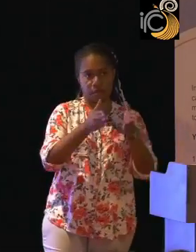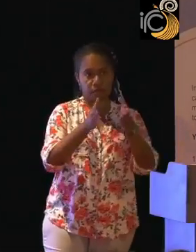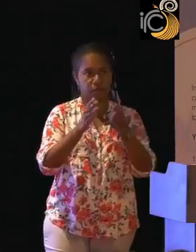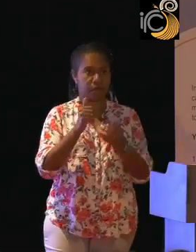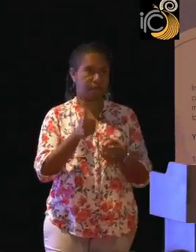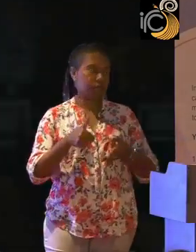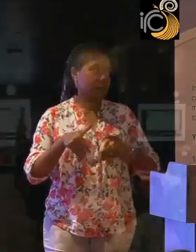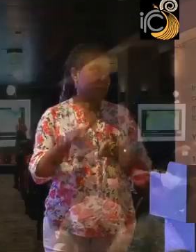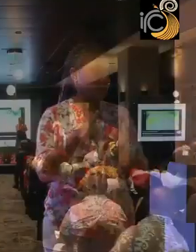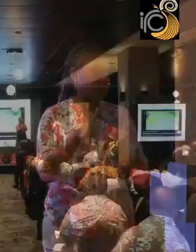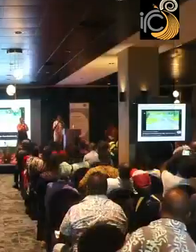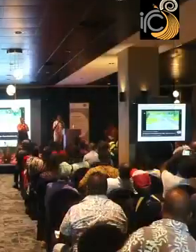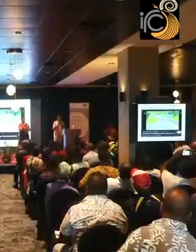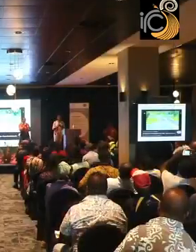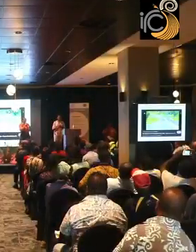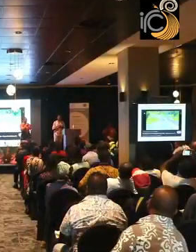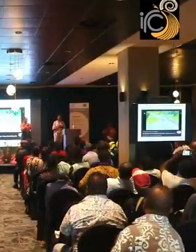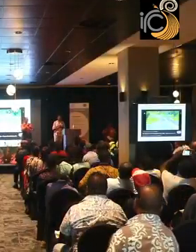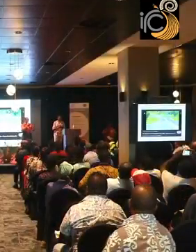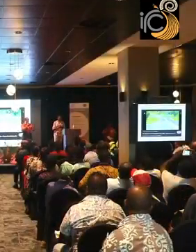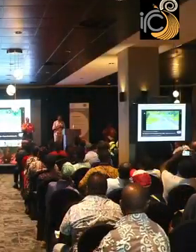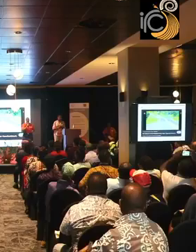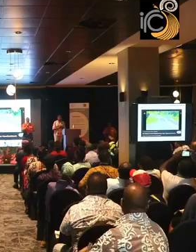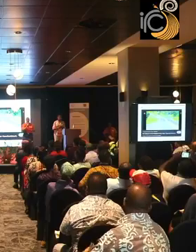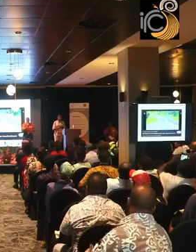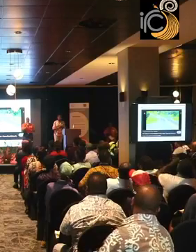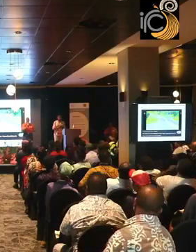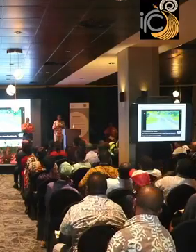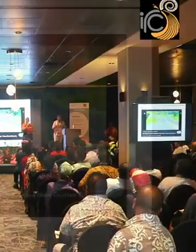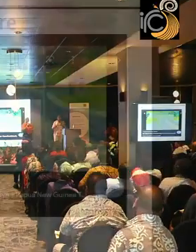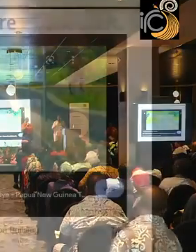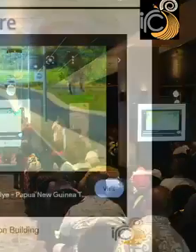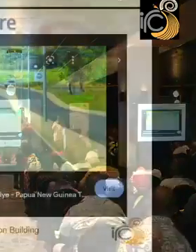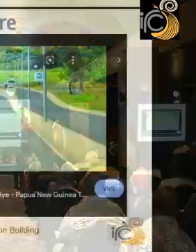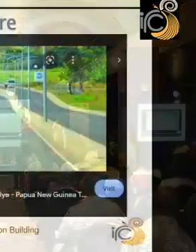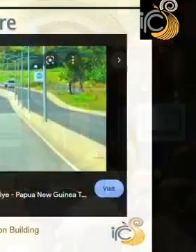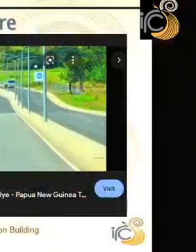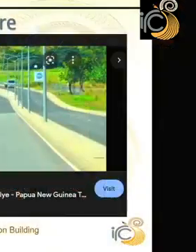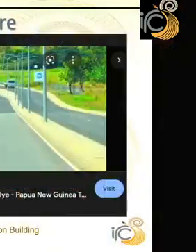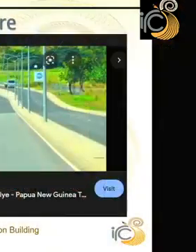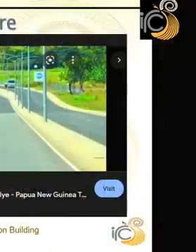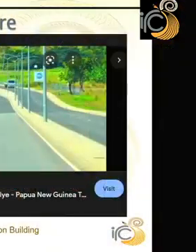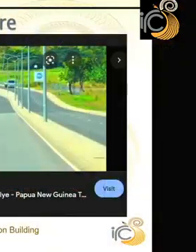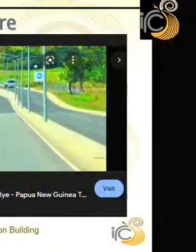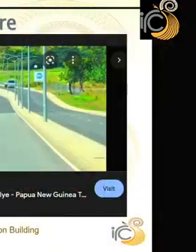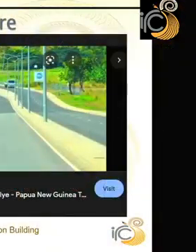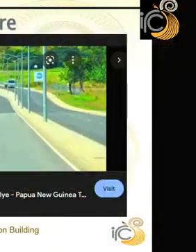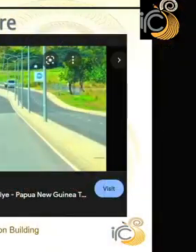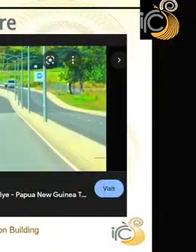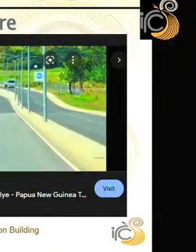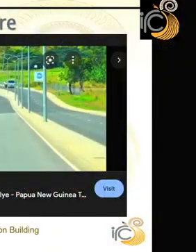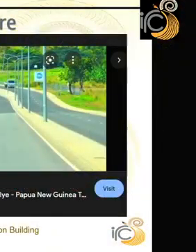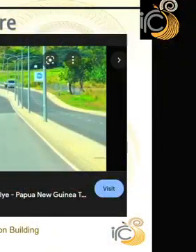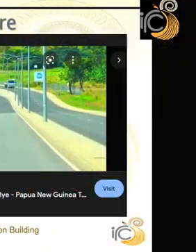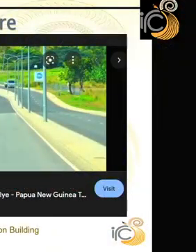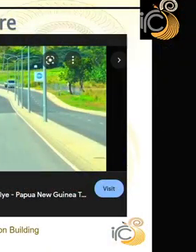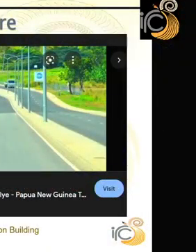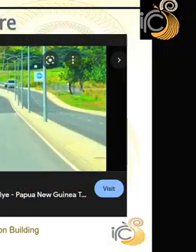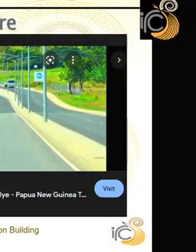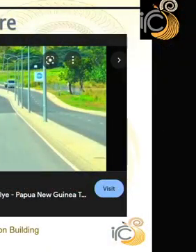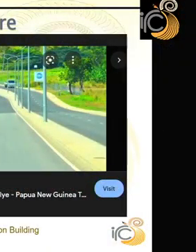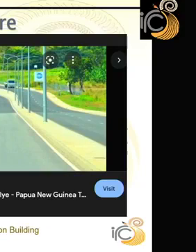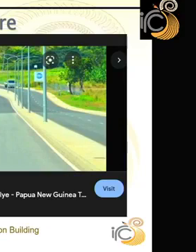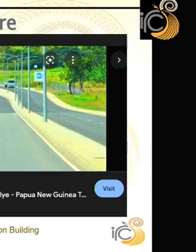Road infrastructure. Those are some of the developments happening around us. Places that